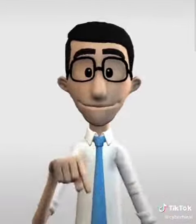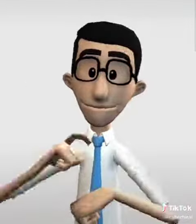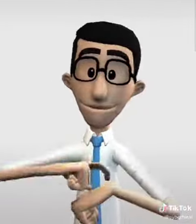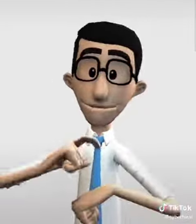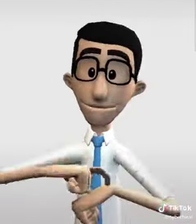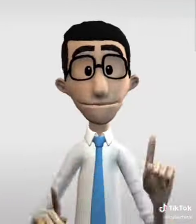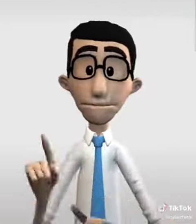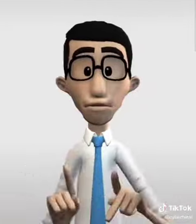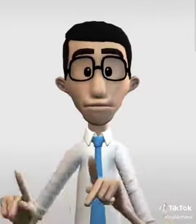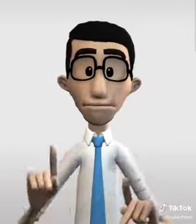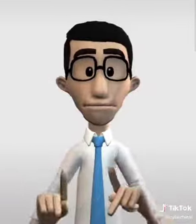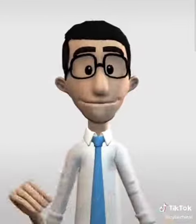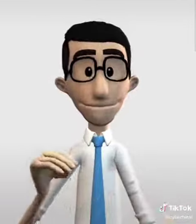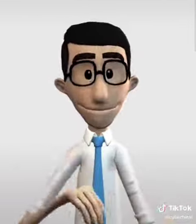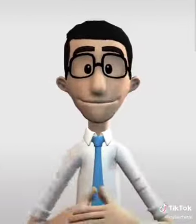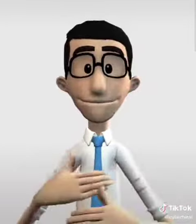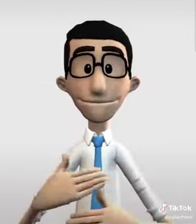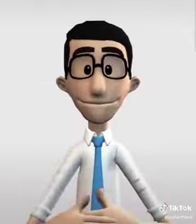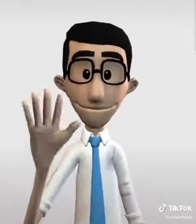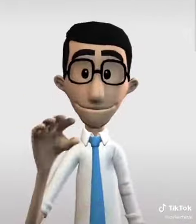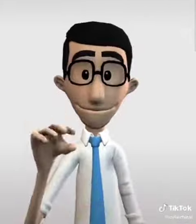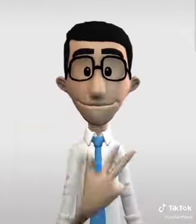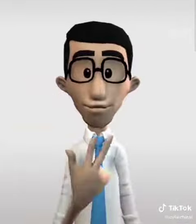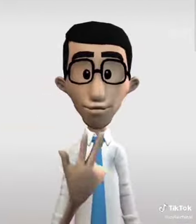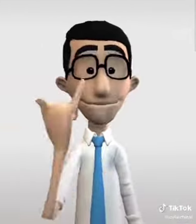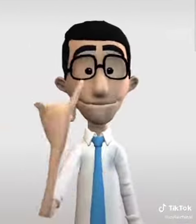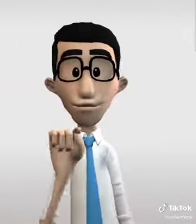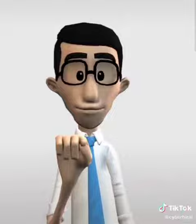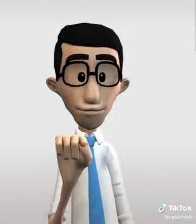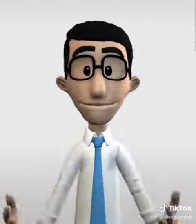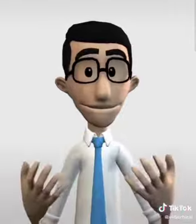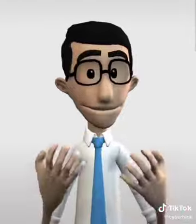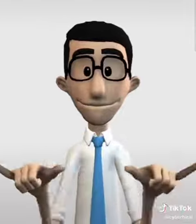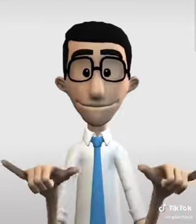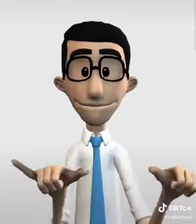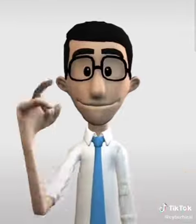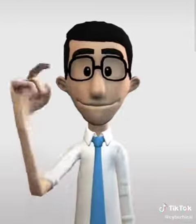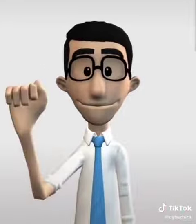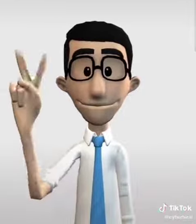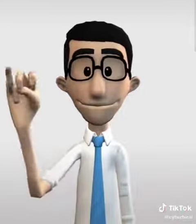to 15 people in the next 5 minutes if you don't want your fate to be the same as